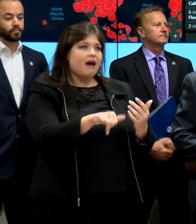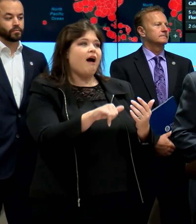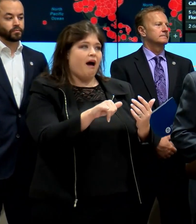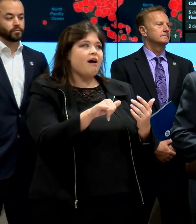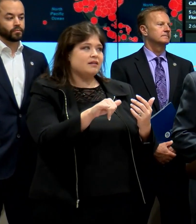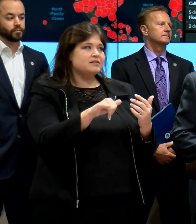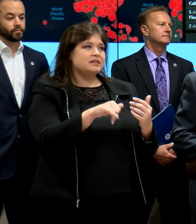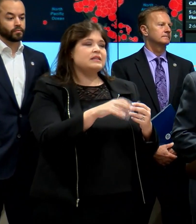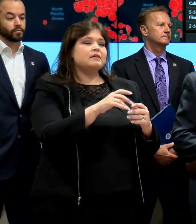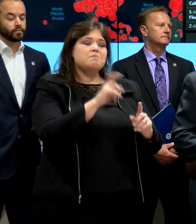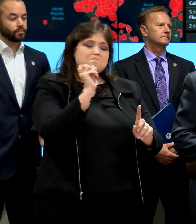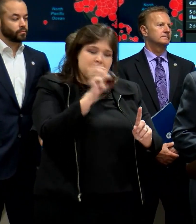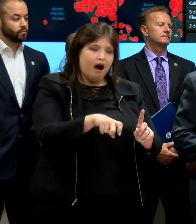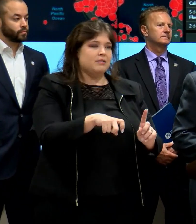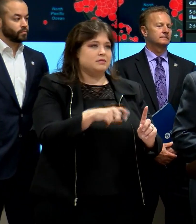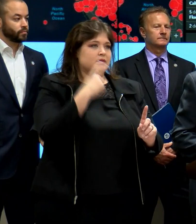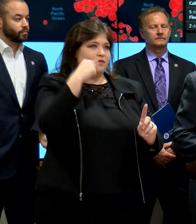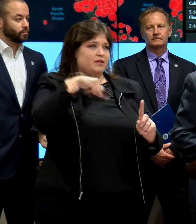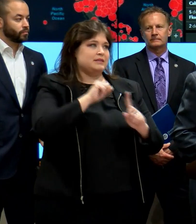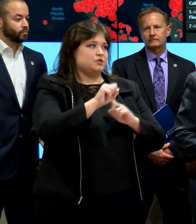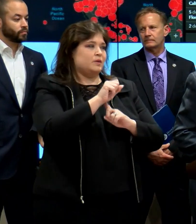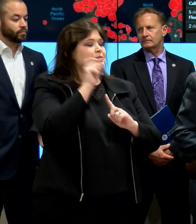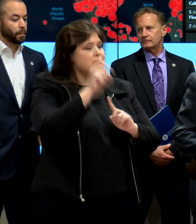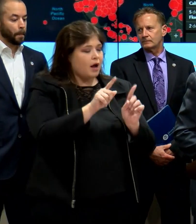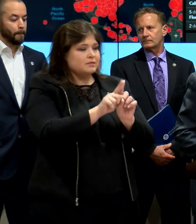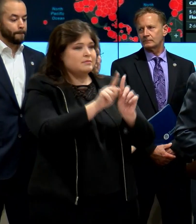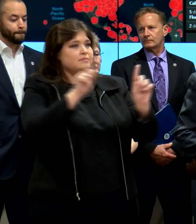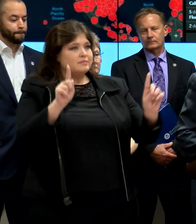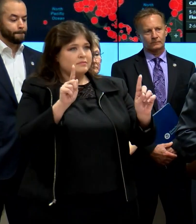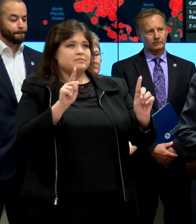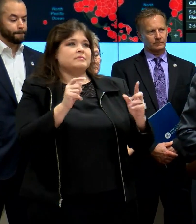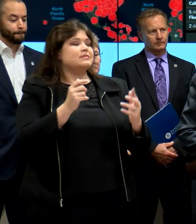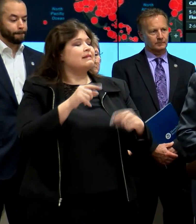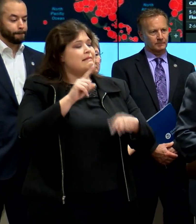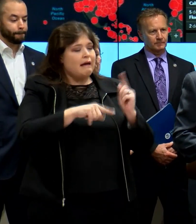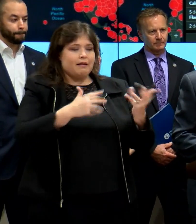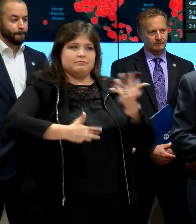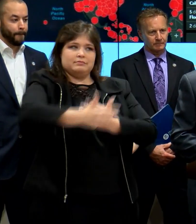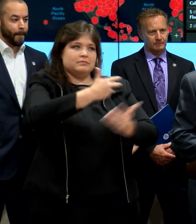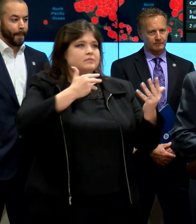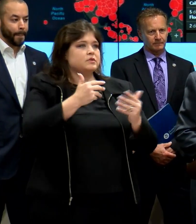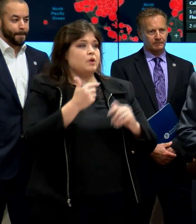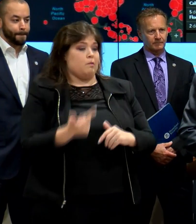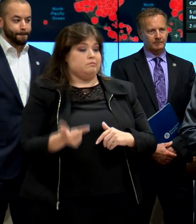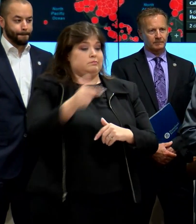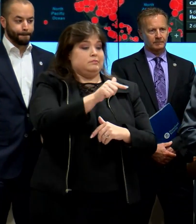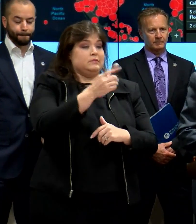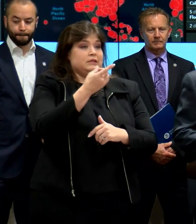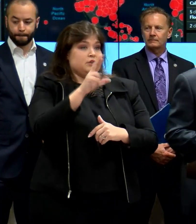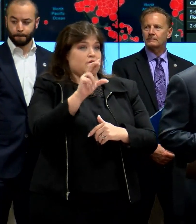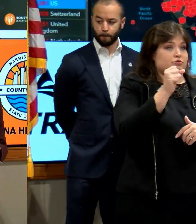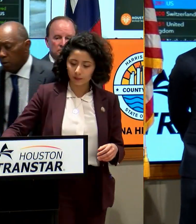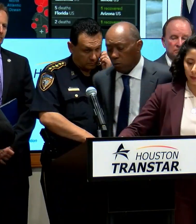I know Dr. Shaw and Dr. Purse will talk on testing. I know you're anxious to hear about that. So let me just pause and yield to Dr.